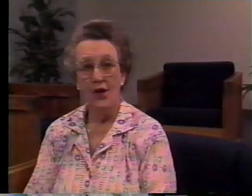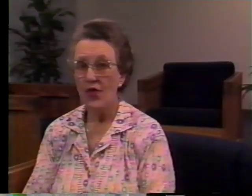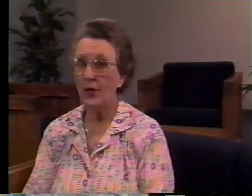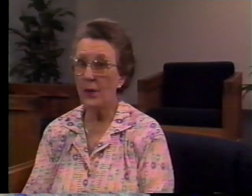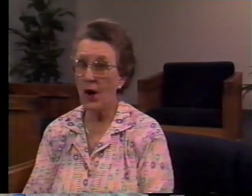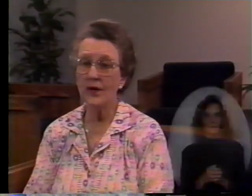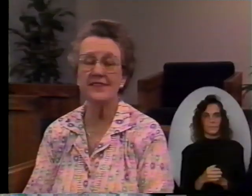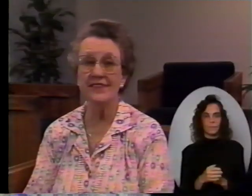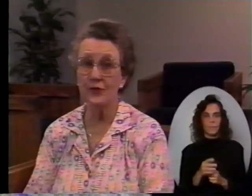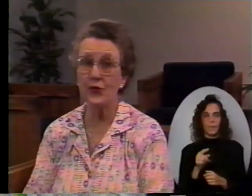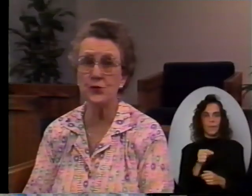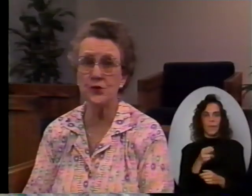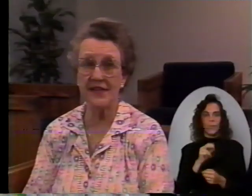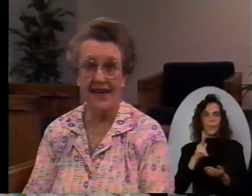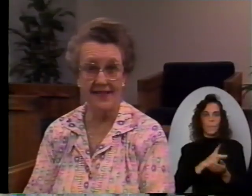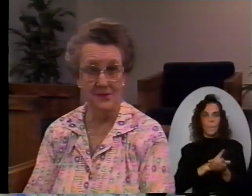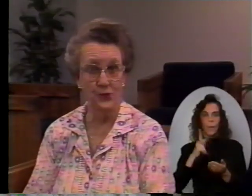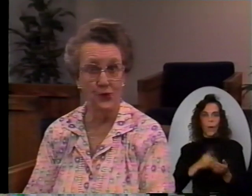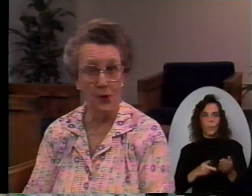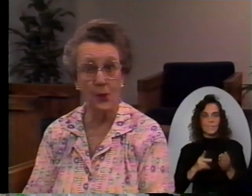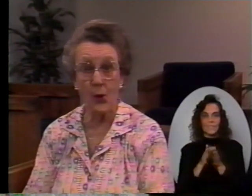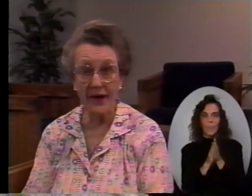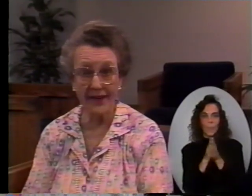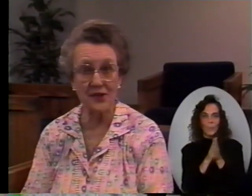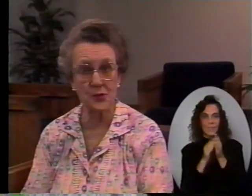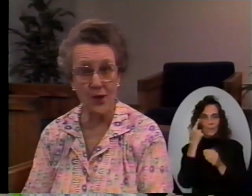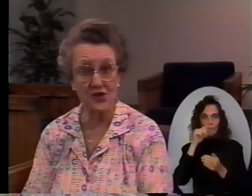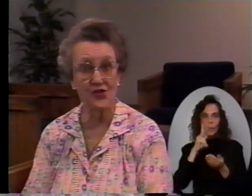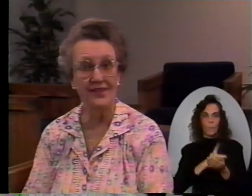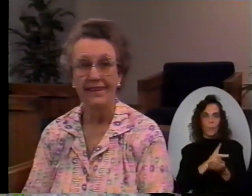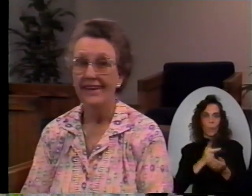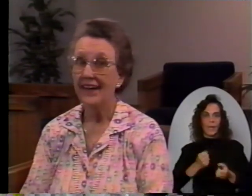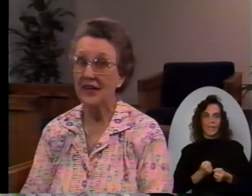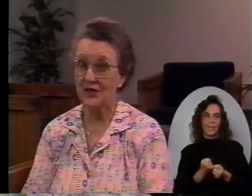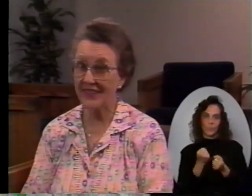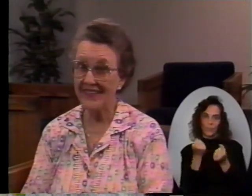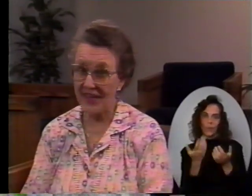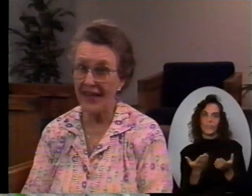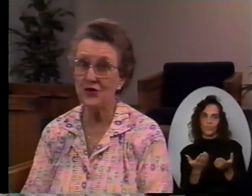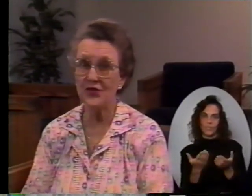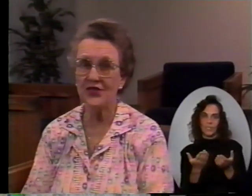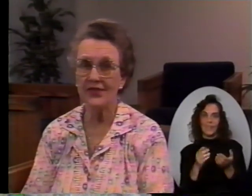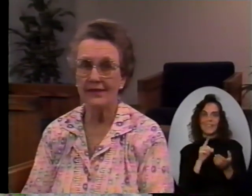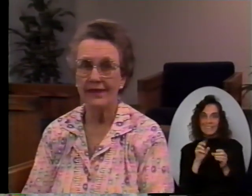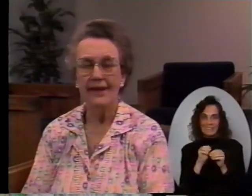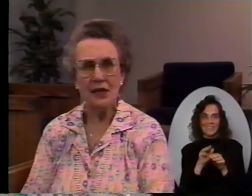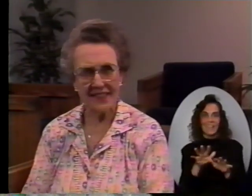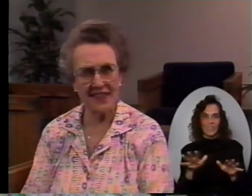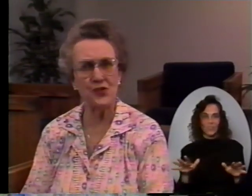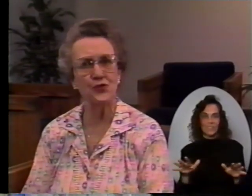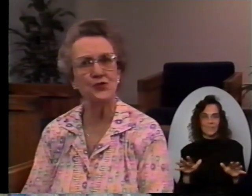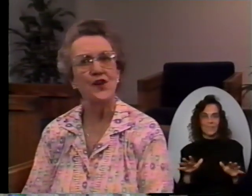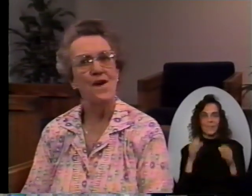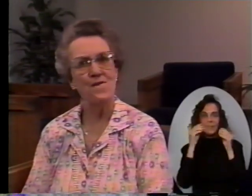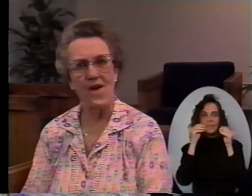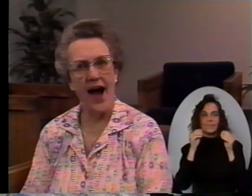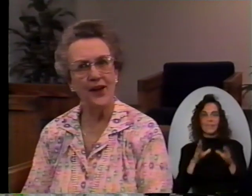The poet's enthusiasm for poetic expression is contagious. Teachers find